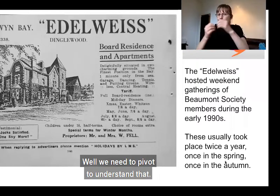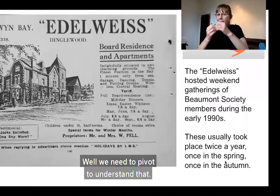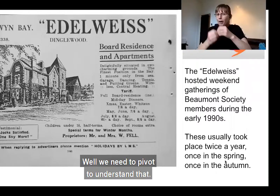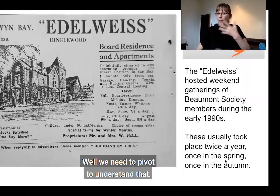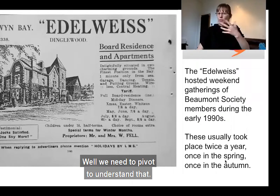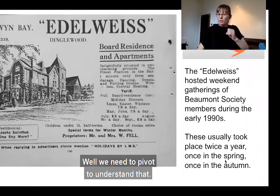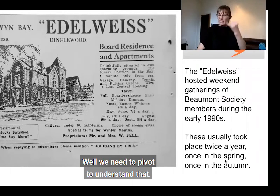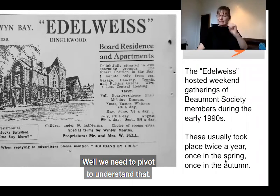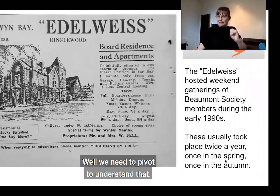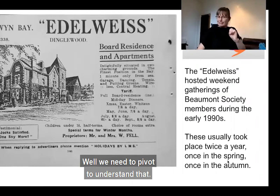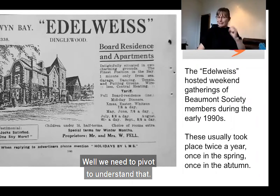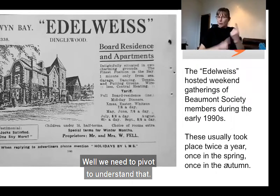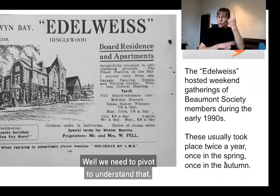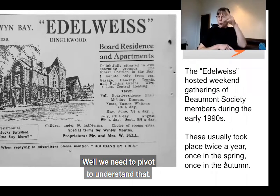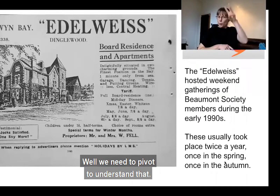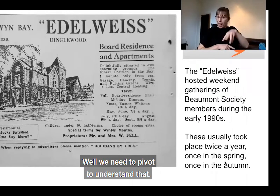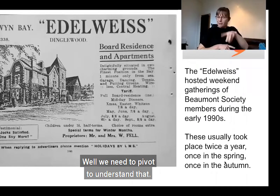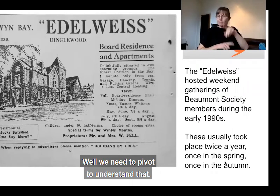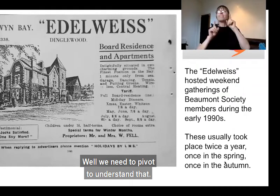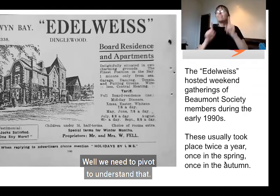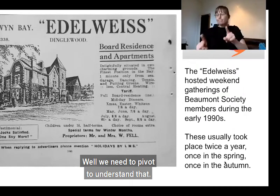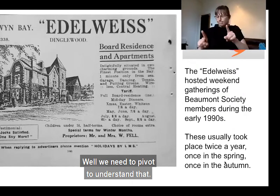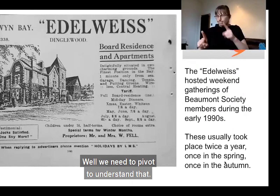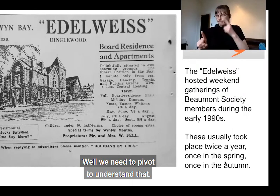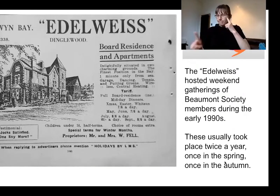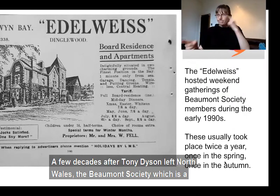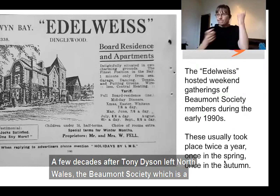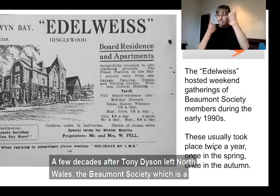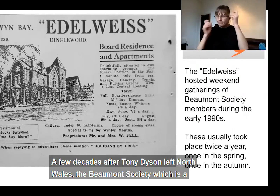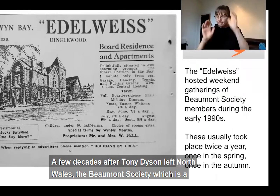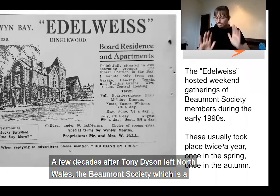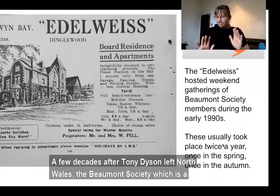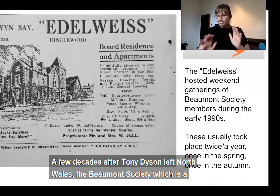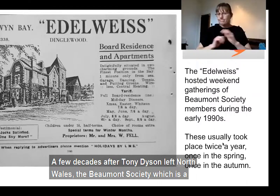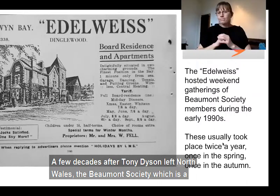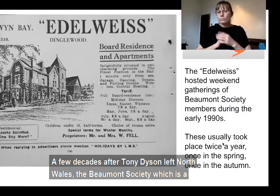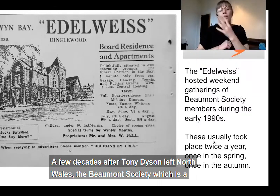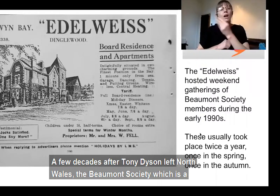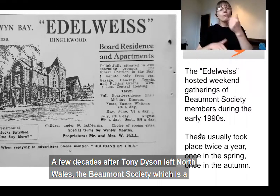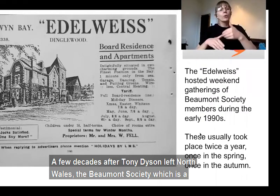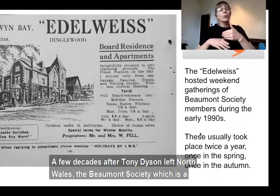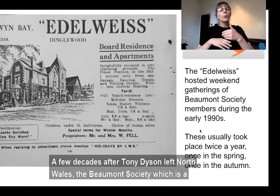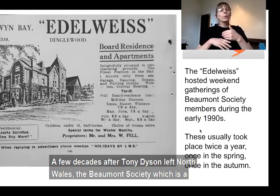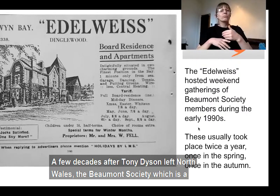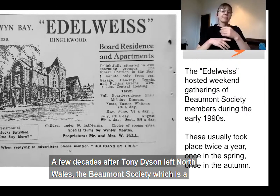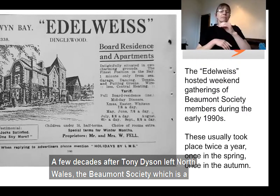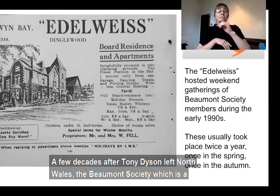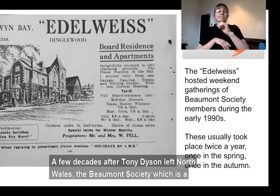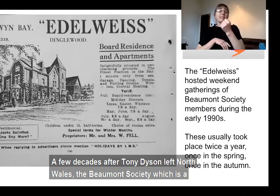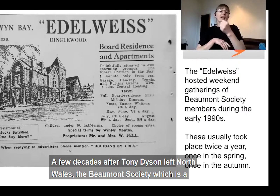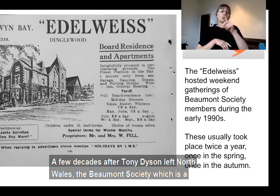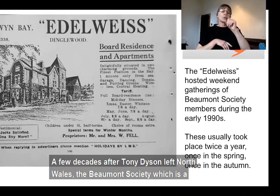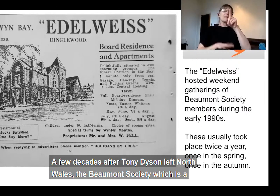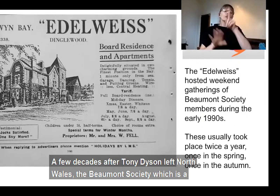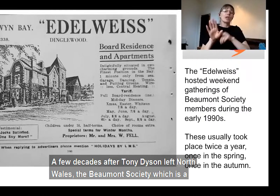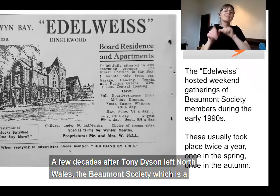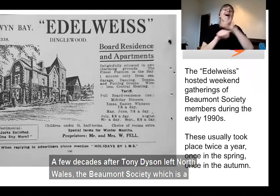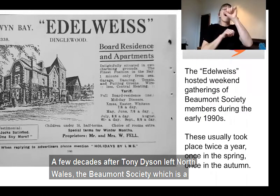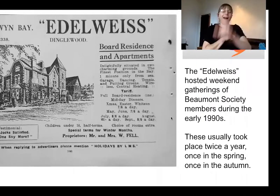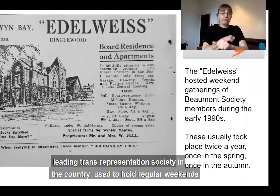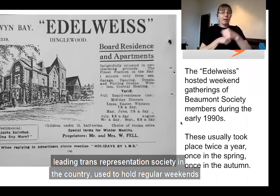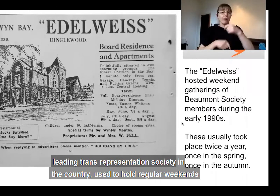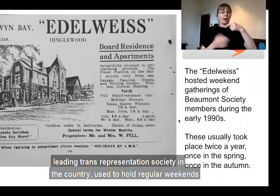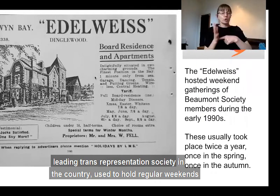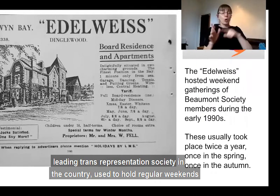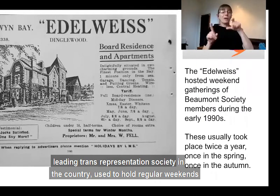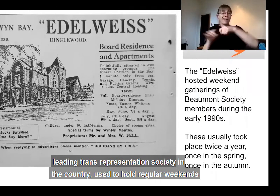Well, we need to pivot to understand that. A few decades after Tony Dyson left North Wales, the Beaumont Society, which